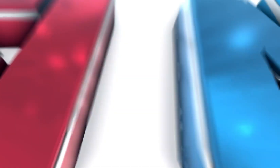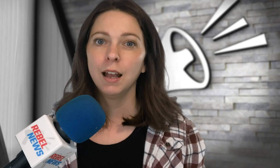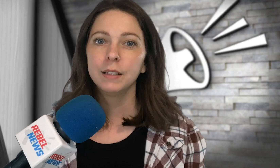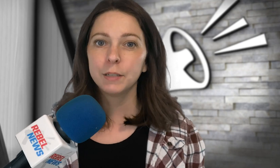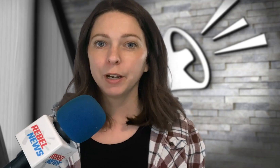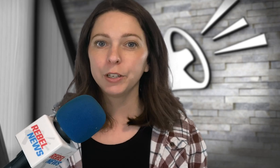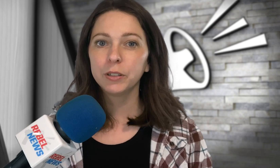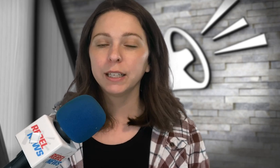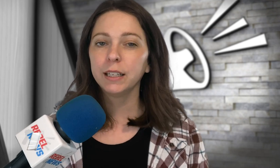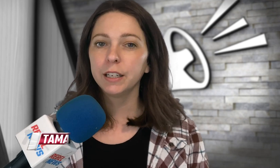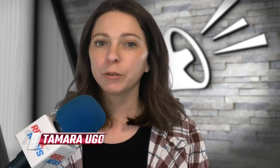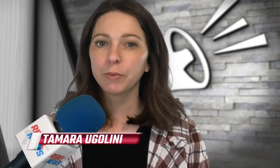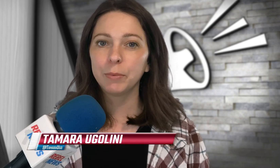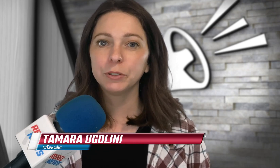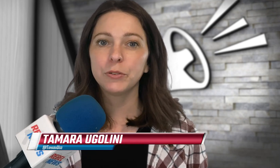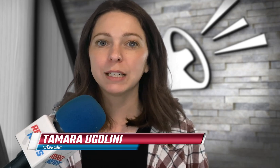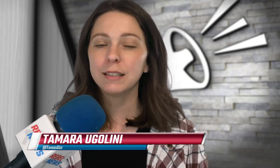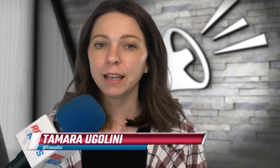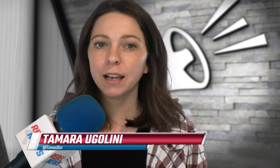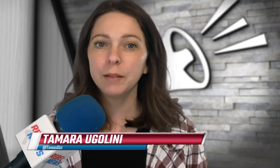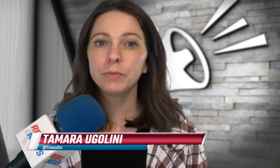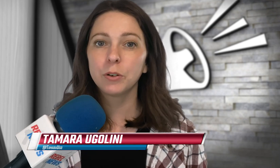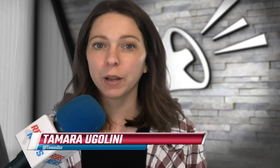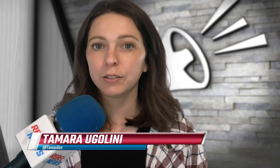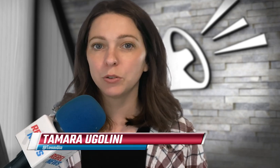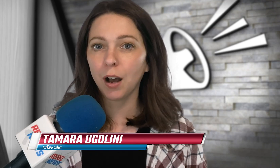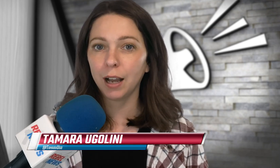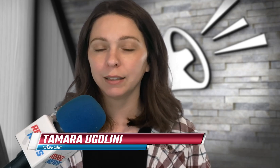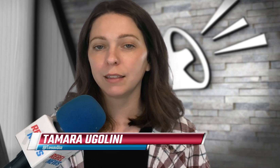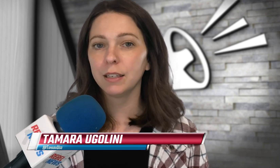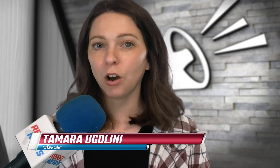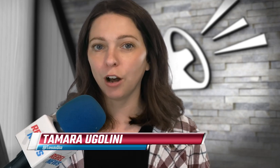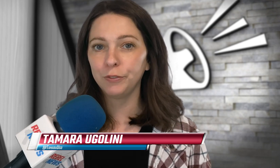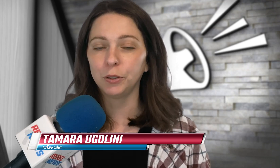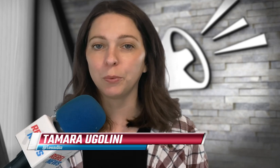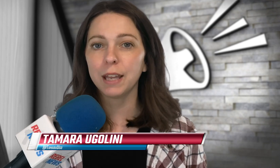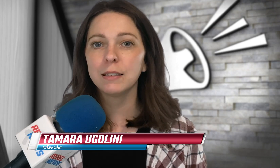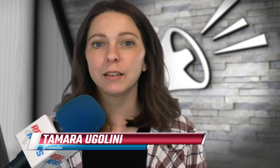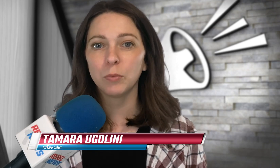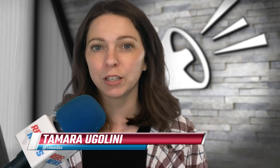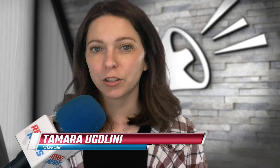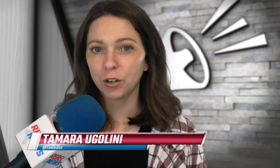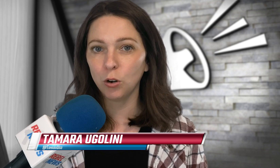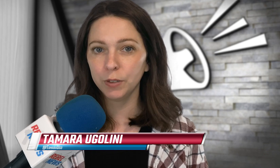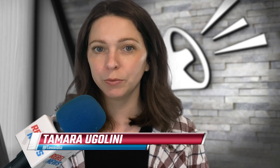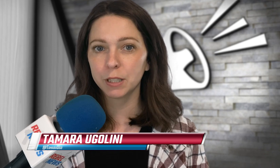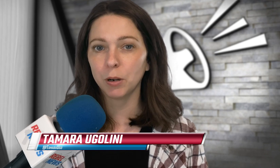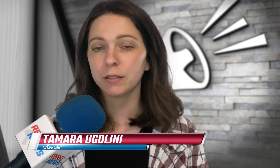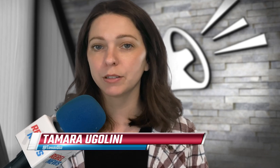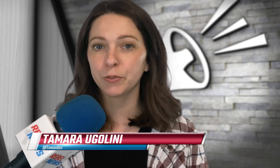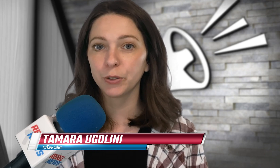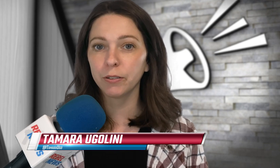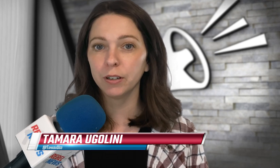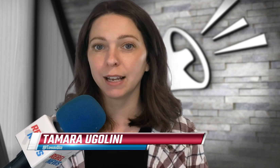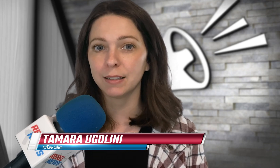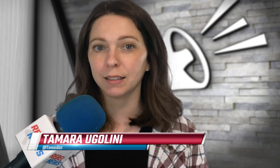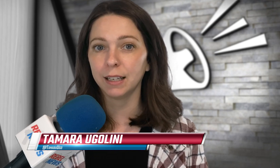Tamera Ugolini here with Rebel News. And today I'm going to highlight the awful ways in which the COVID response has further isolated